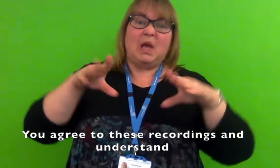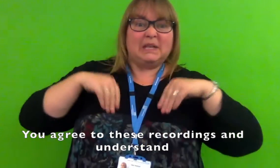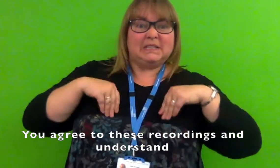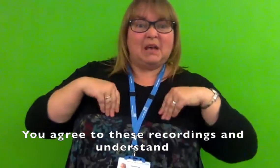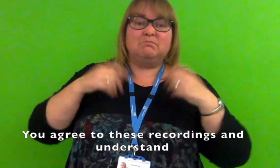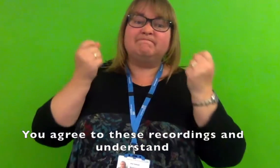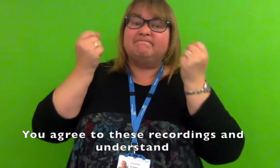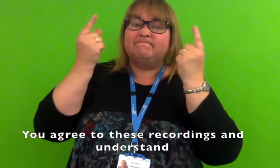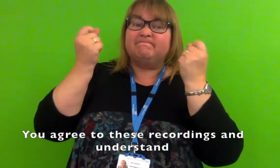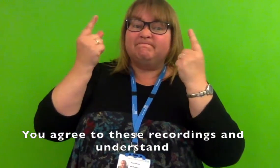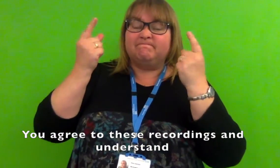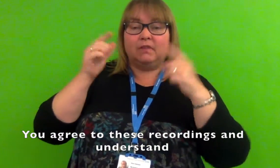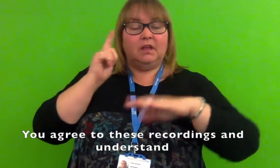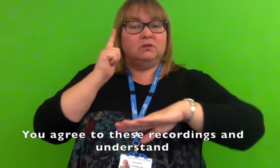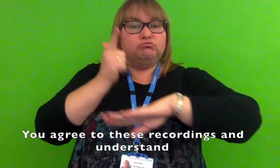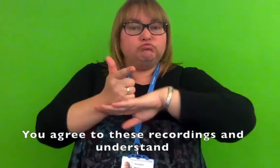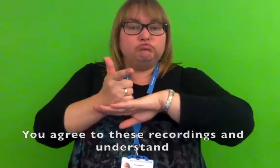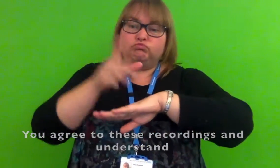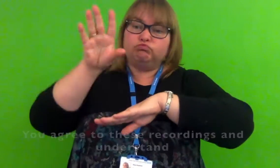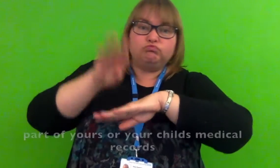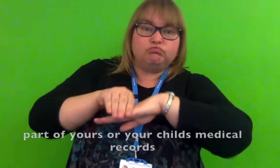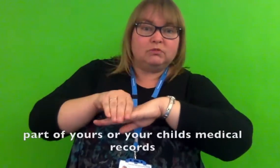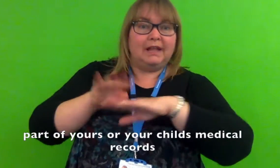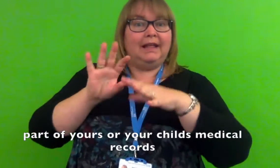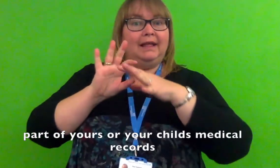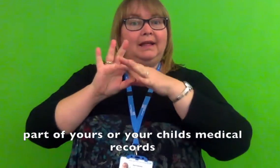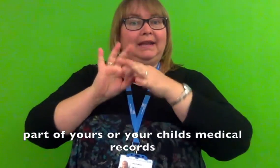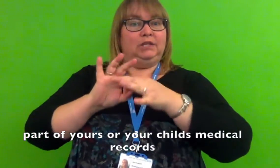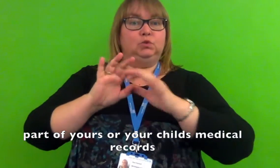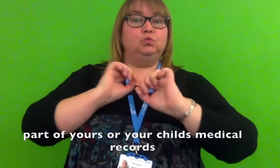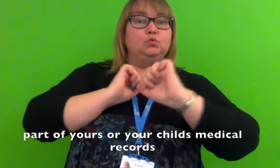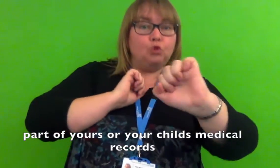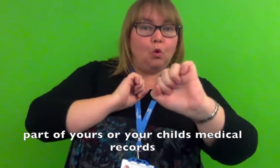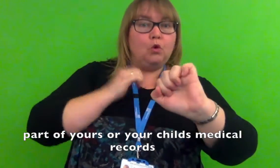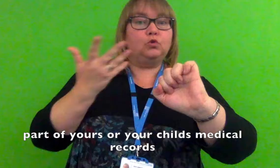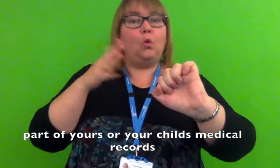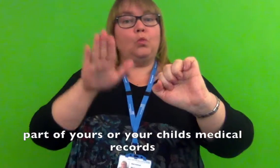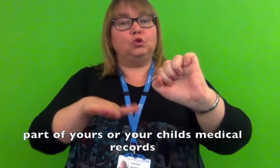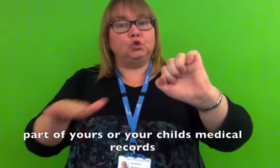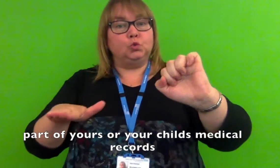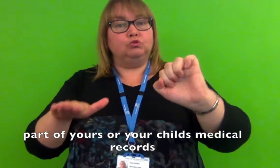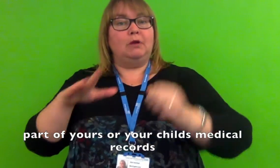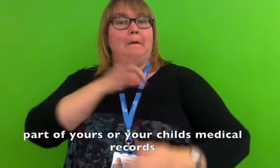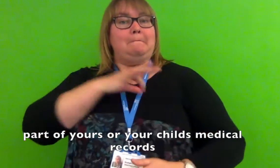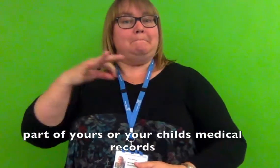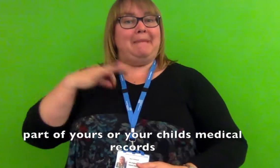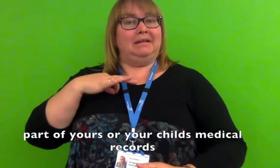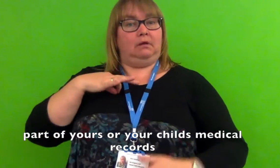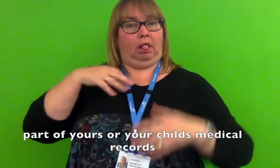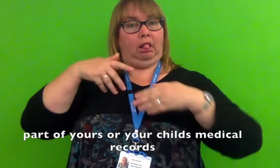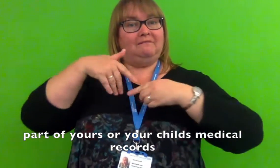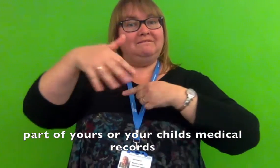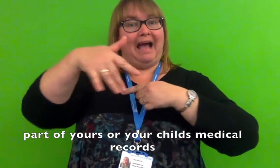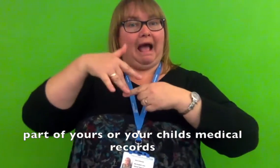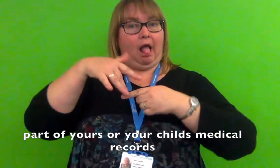You agree to these recordings and understand that they're part of yours or your child's medical records.